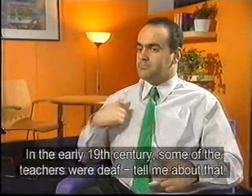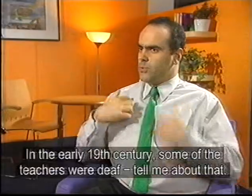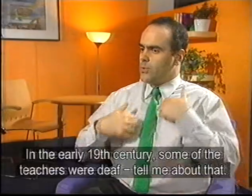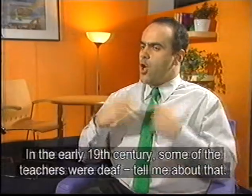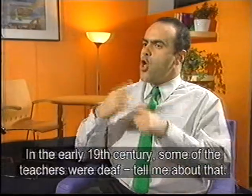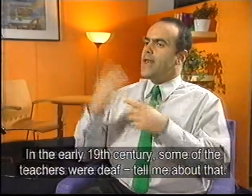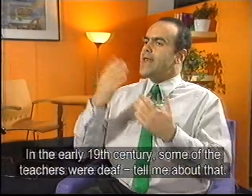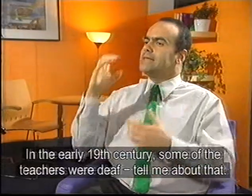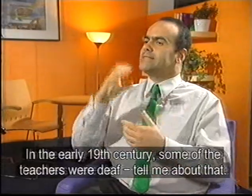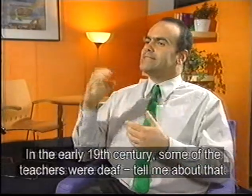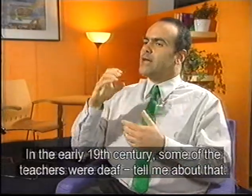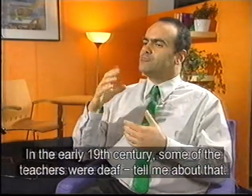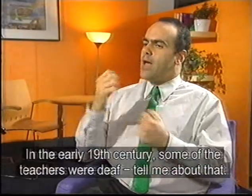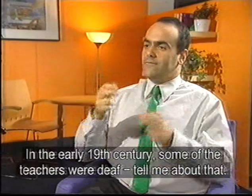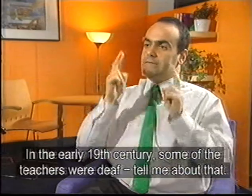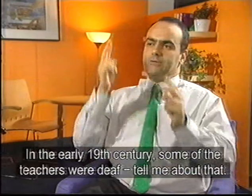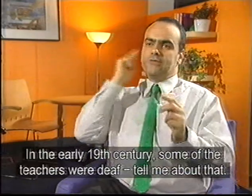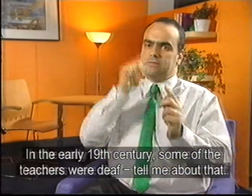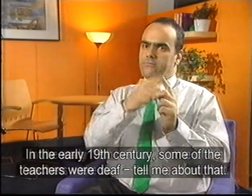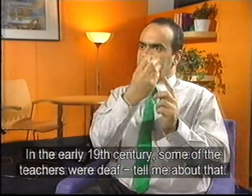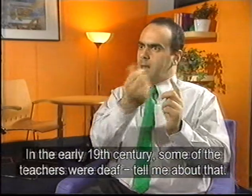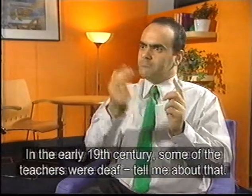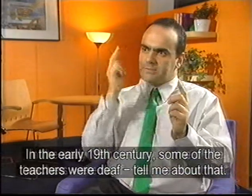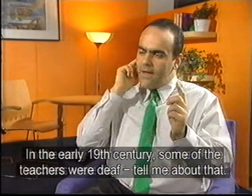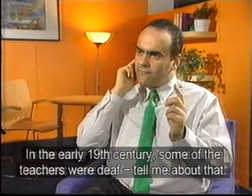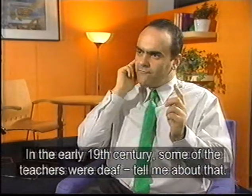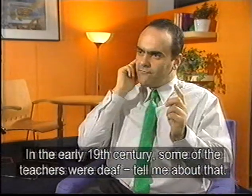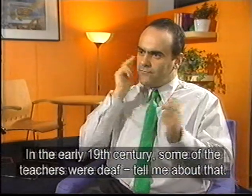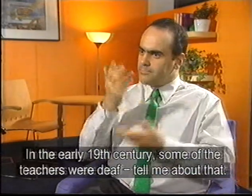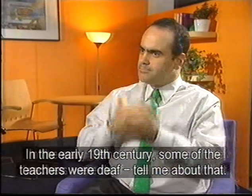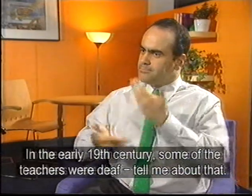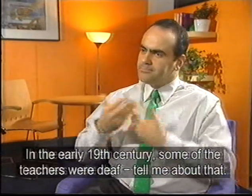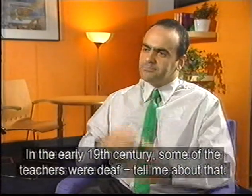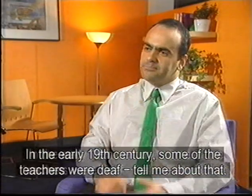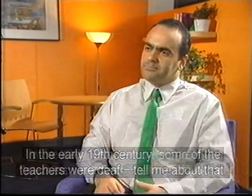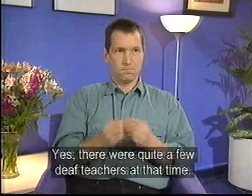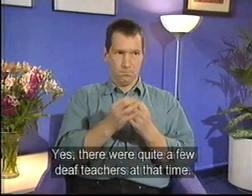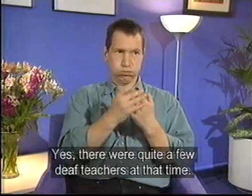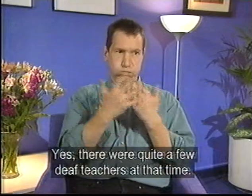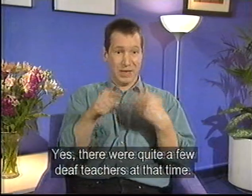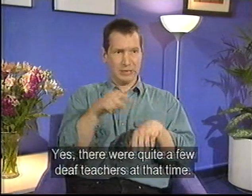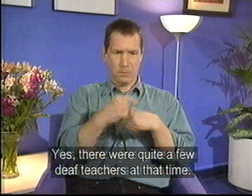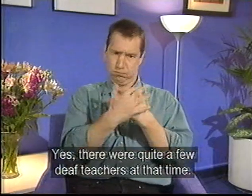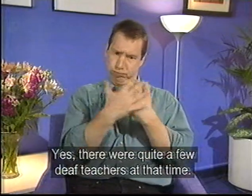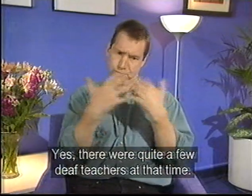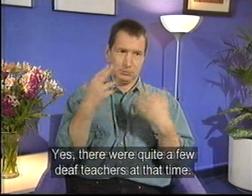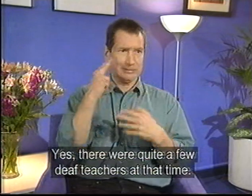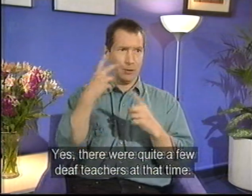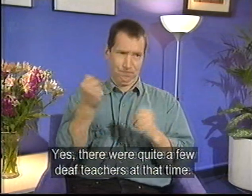I was interested to see that in the early 19th century, some of the teachers were deaf. Tell me about that. Yes, there were quite a few